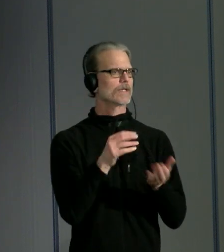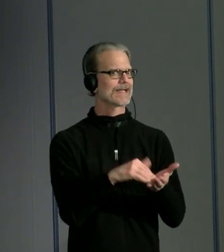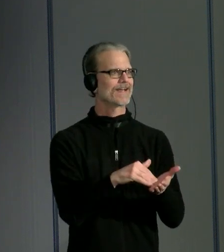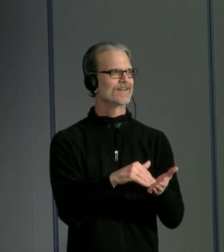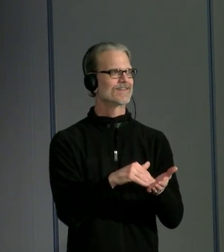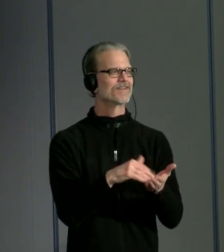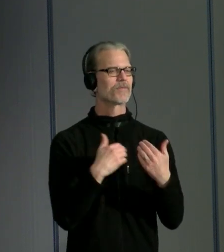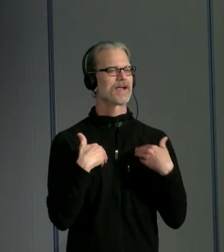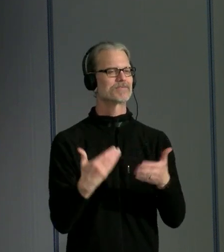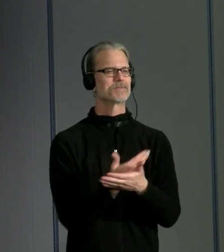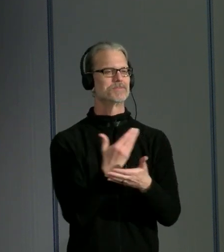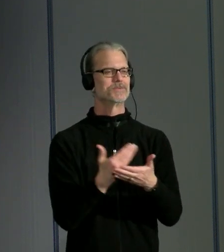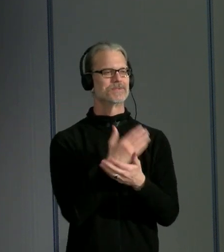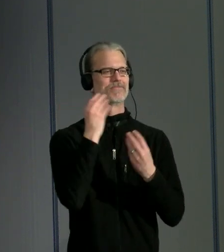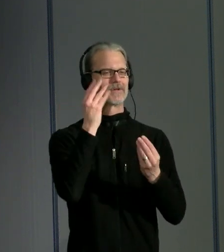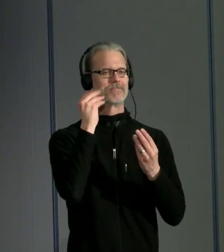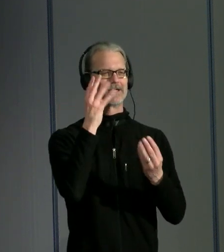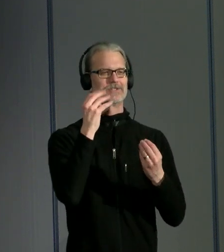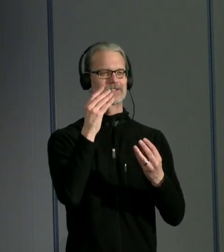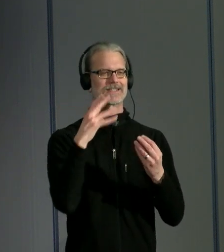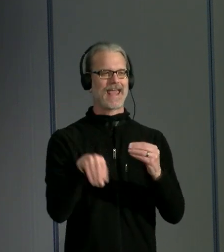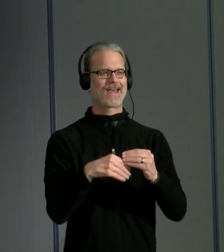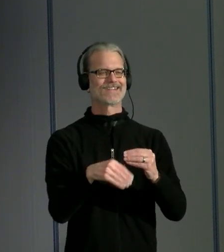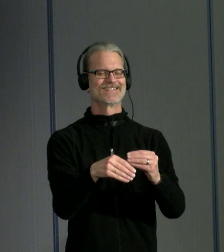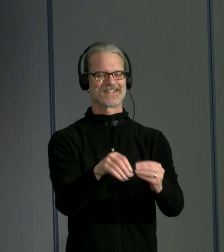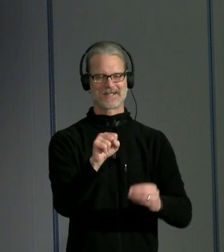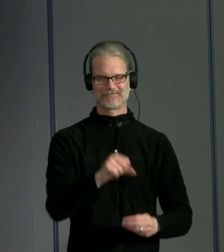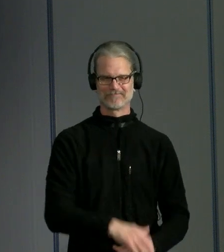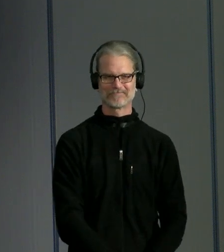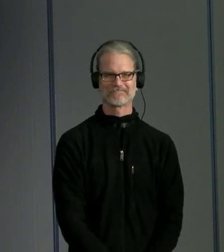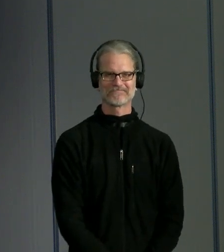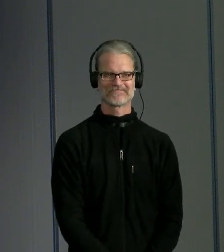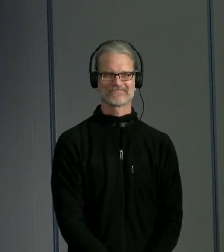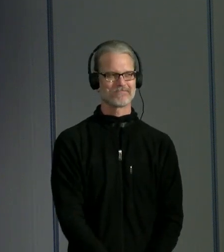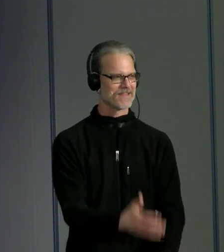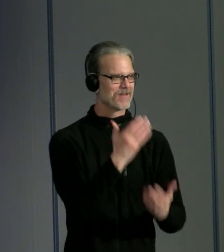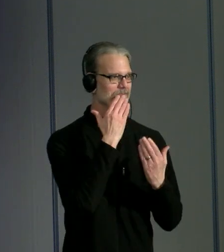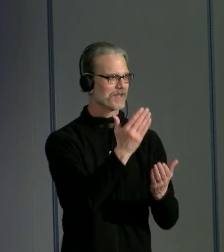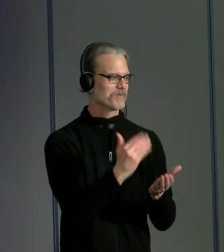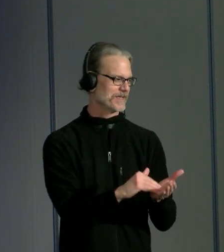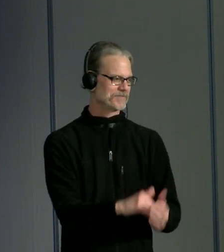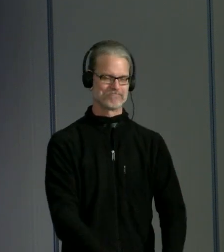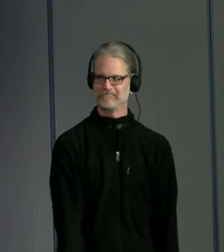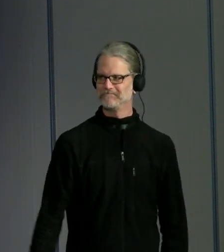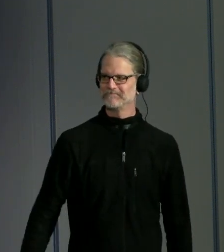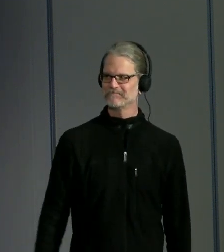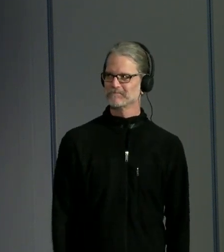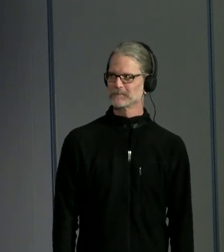here and the rest of this month, because we're definitely adding to it. Thank you again.